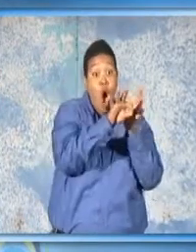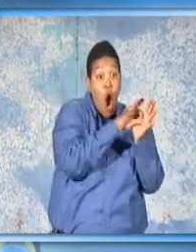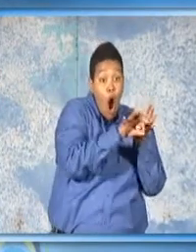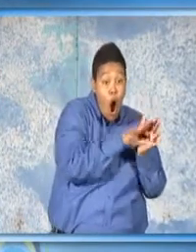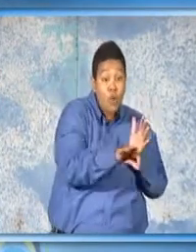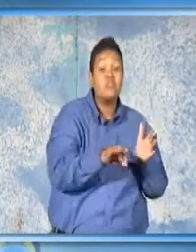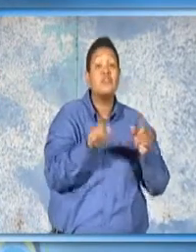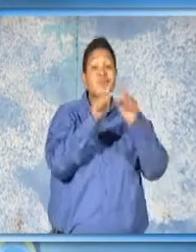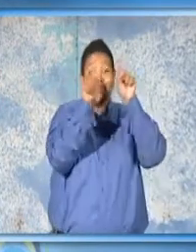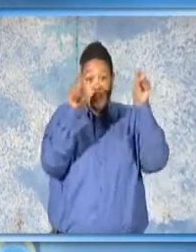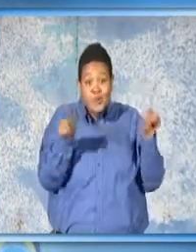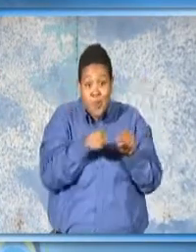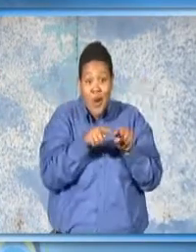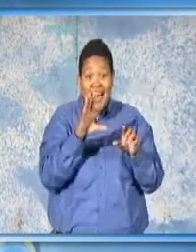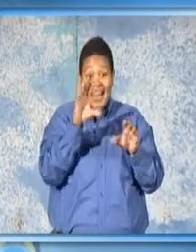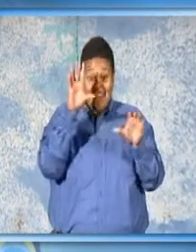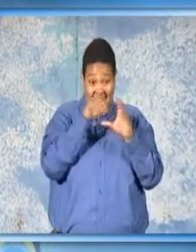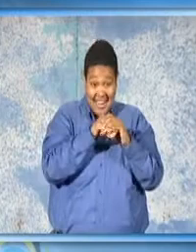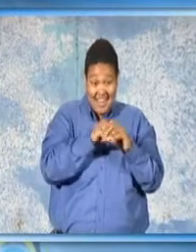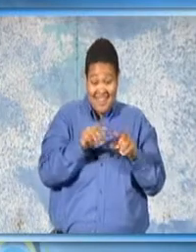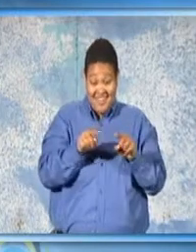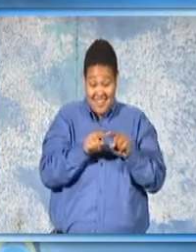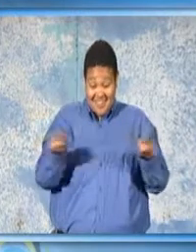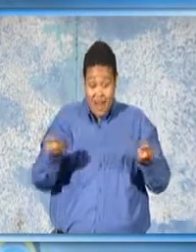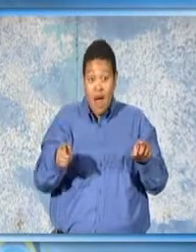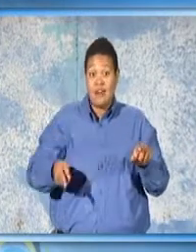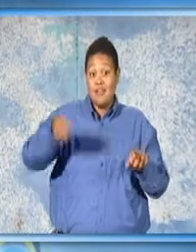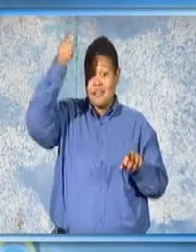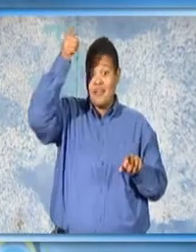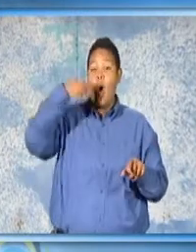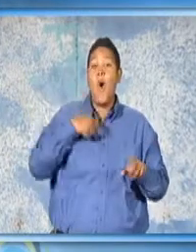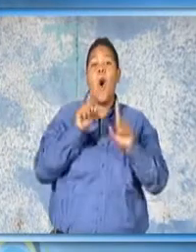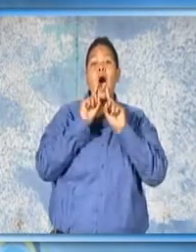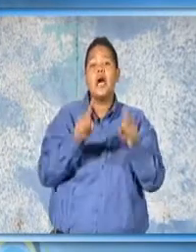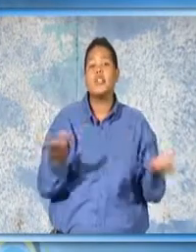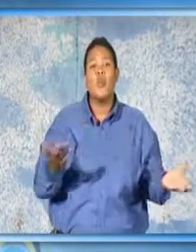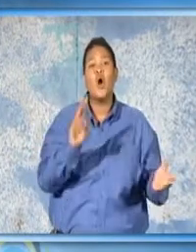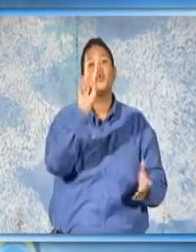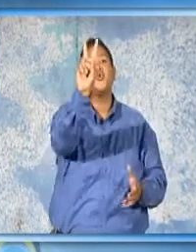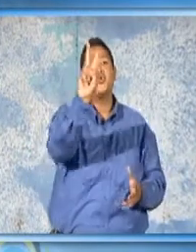rise and the run and find the ratio, our answer would be 2.